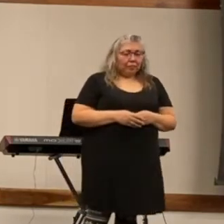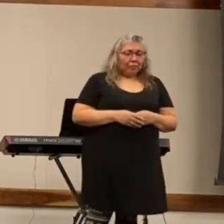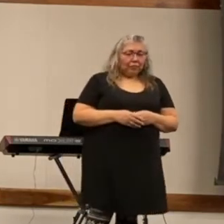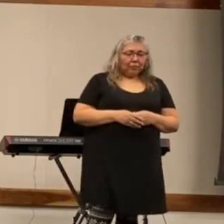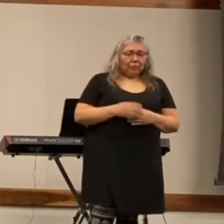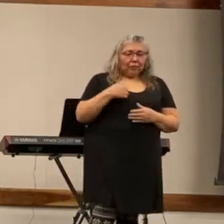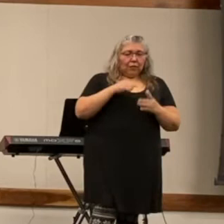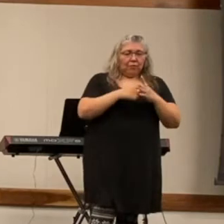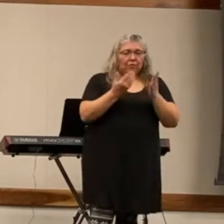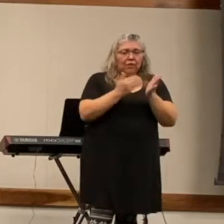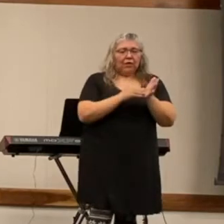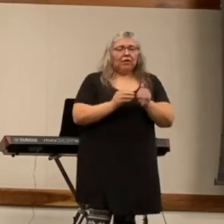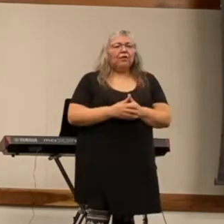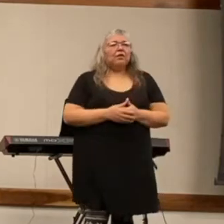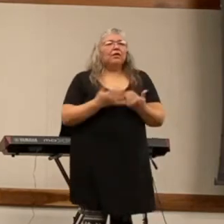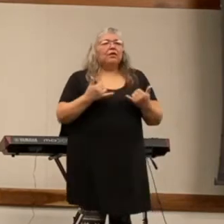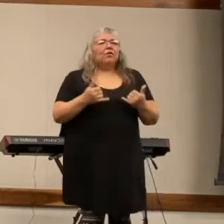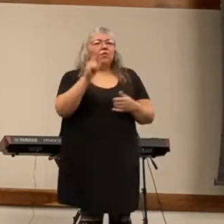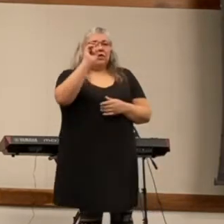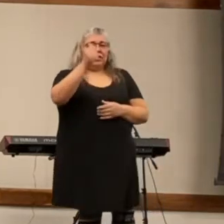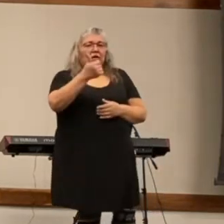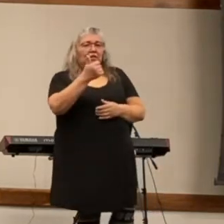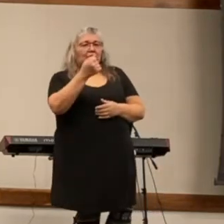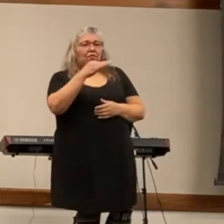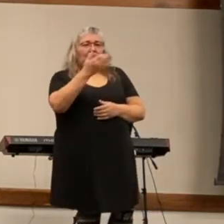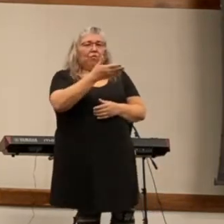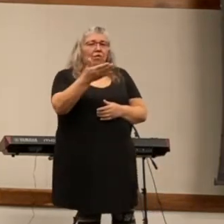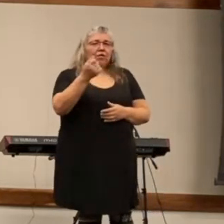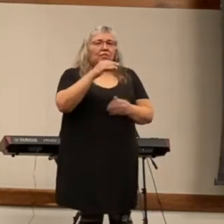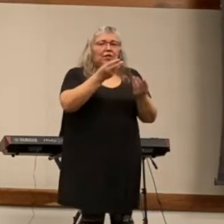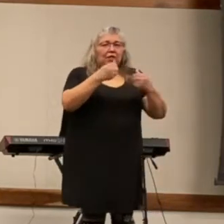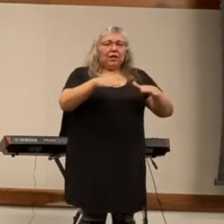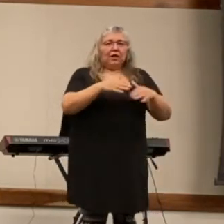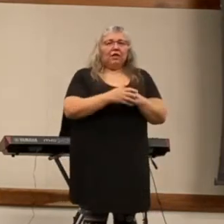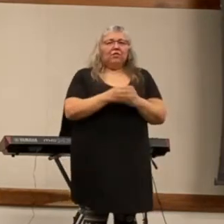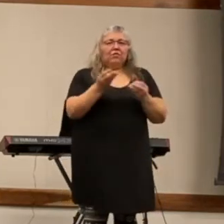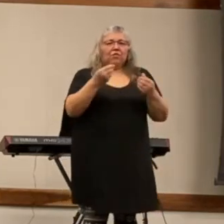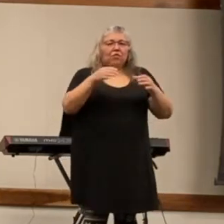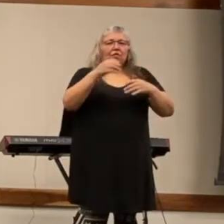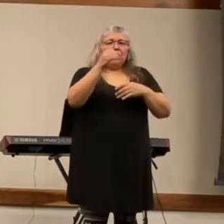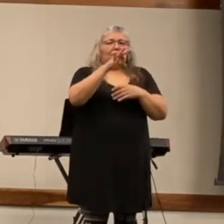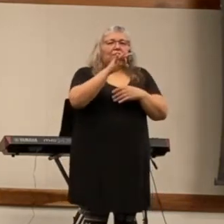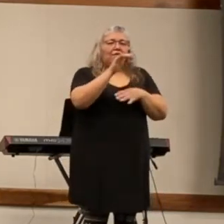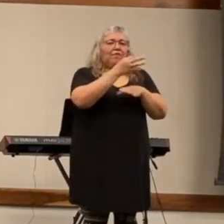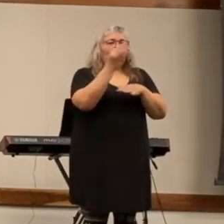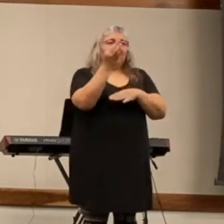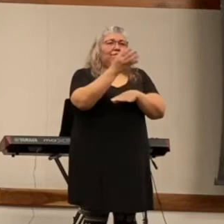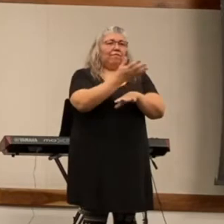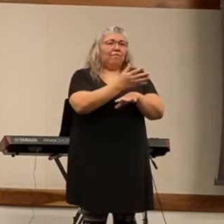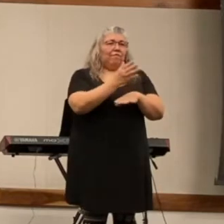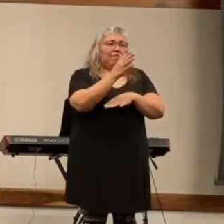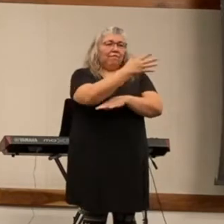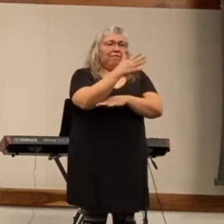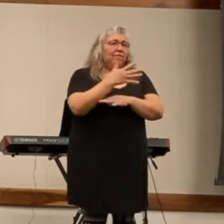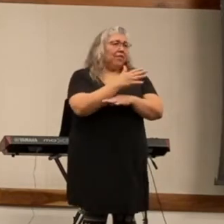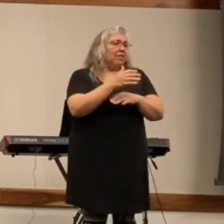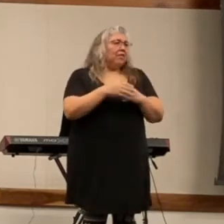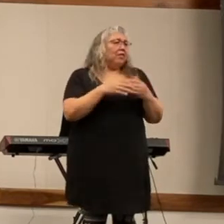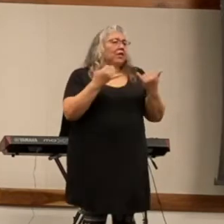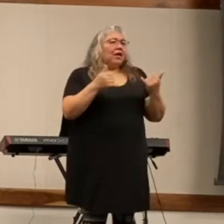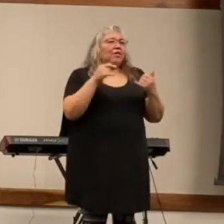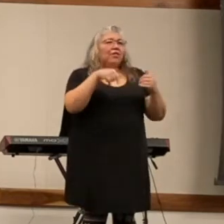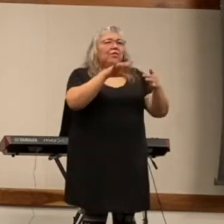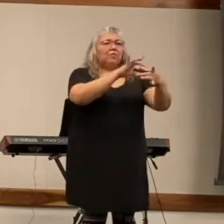I'm going to start over. One-tenth of the produce of the land, whether grain from the fields or the fruit from the trees, belongs